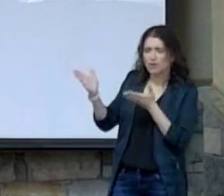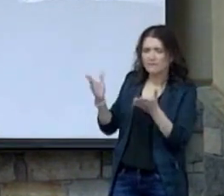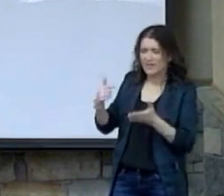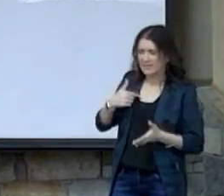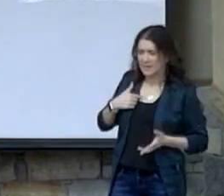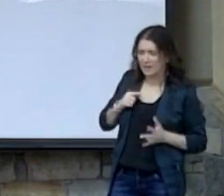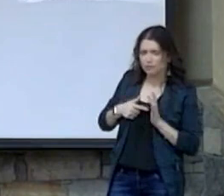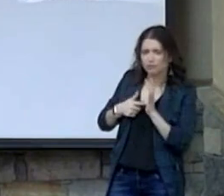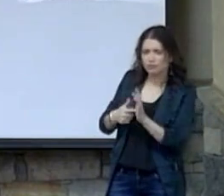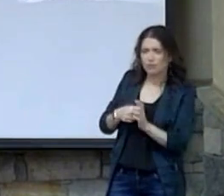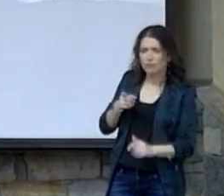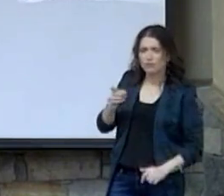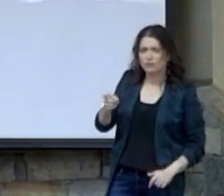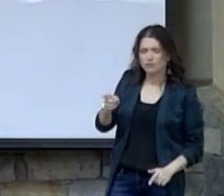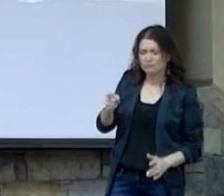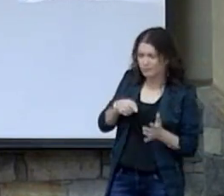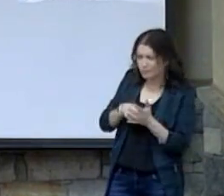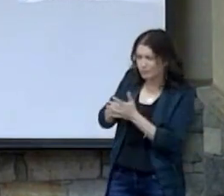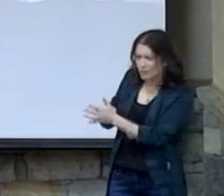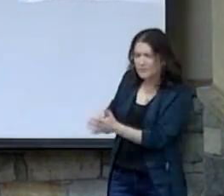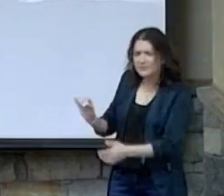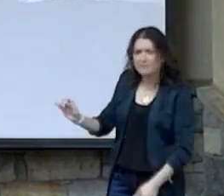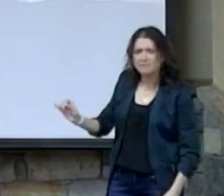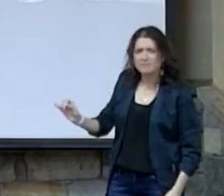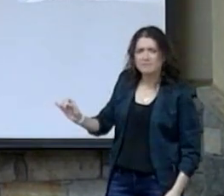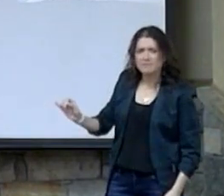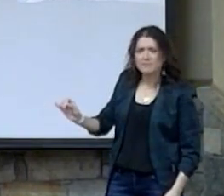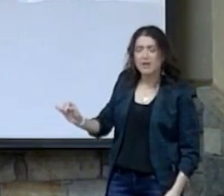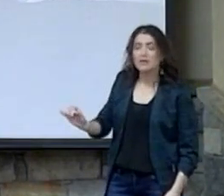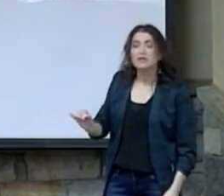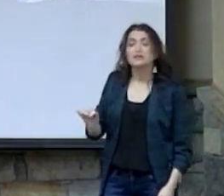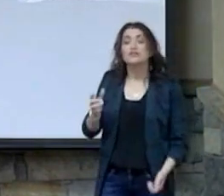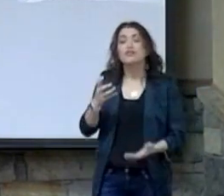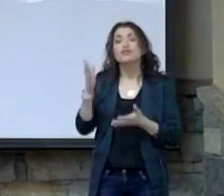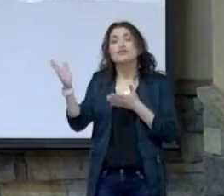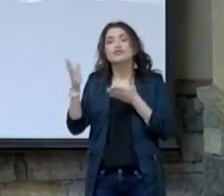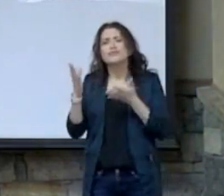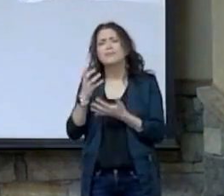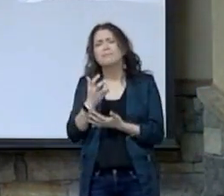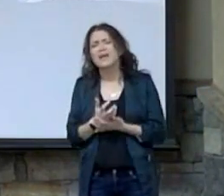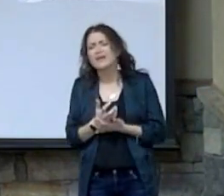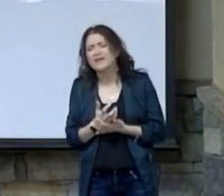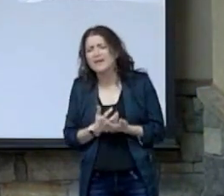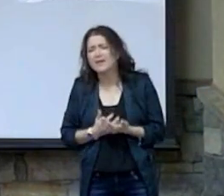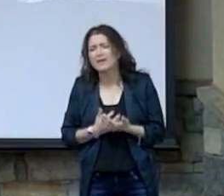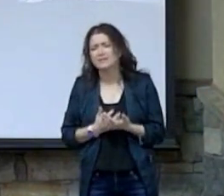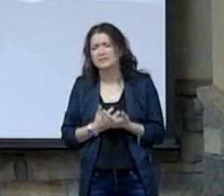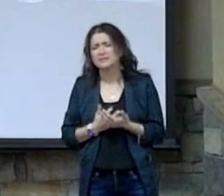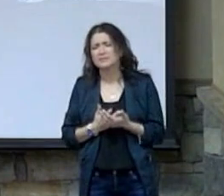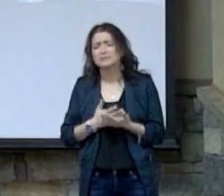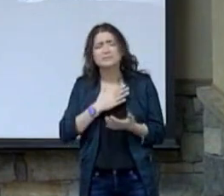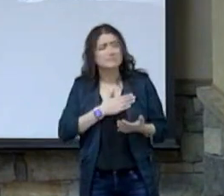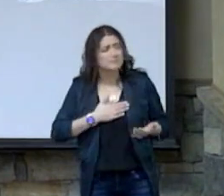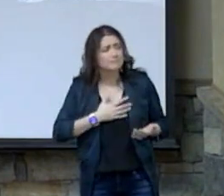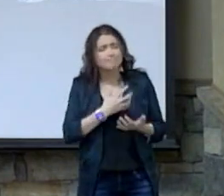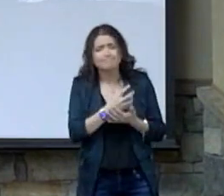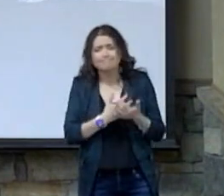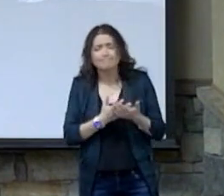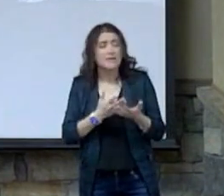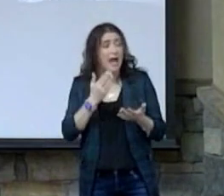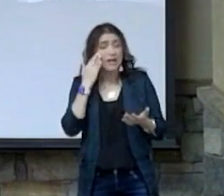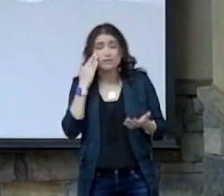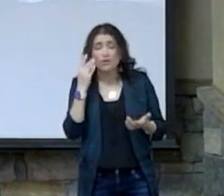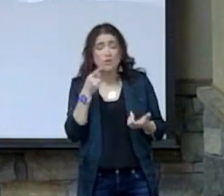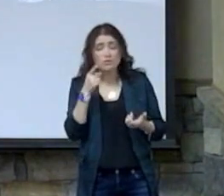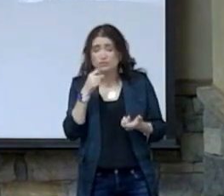on you? You see, the servant begged for the king to have patience. Bear up, if you will, king, under me. I know you